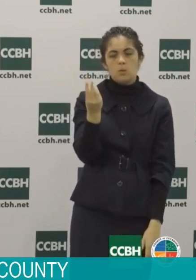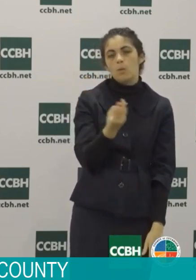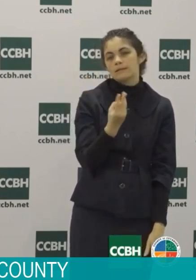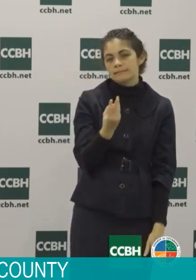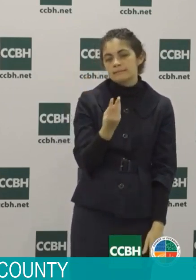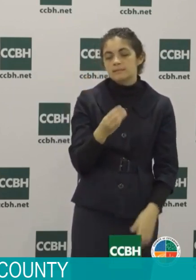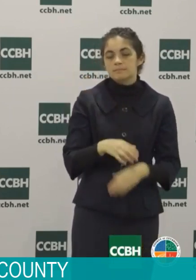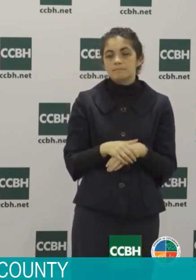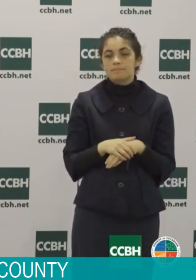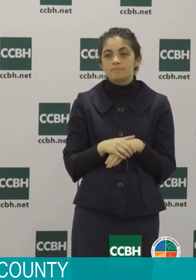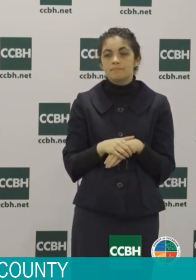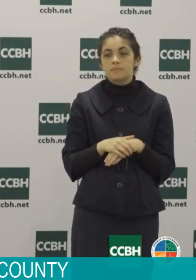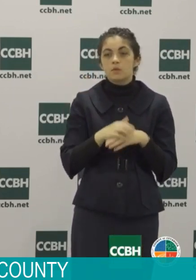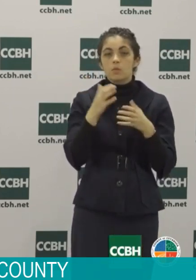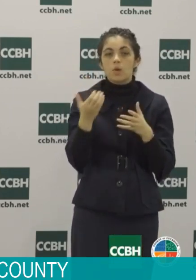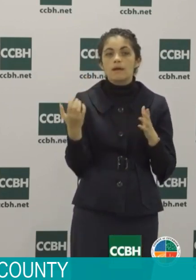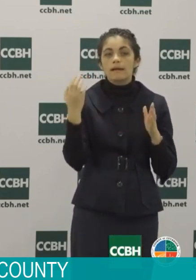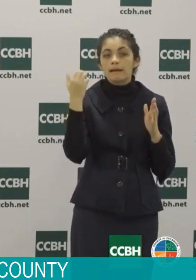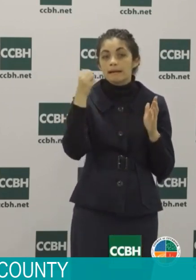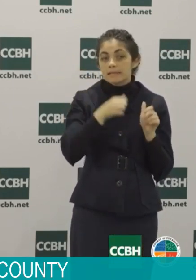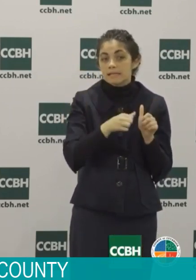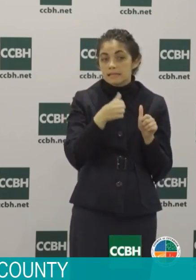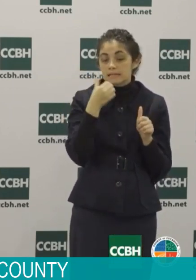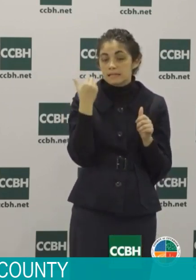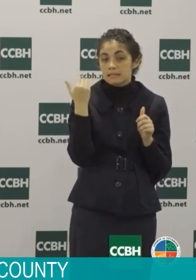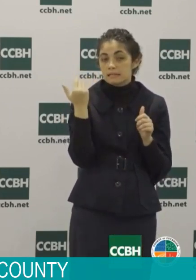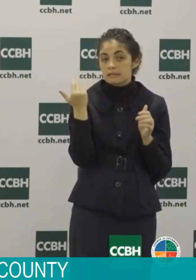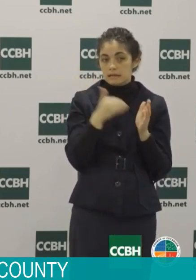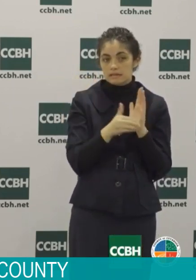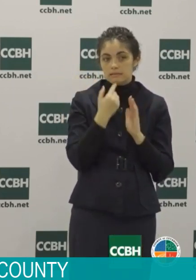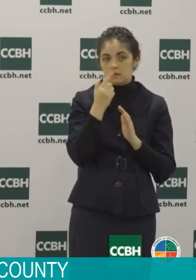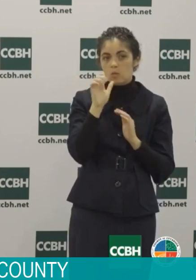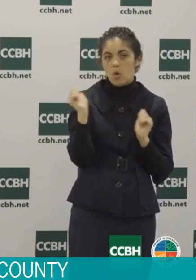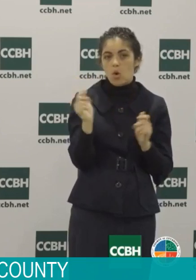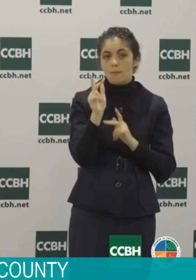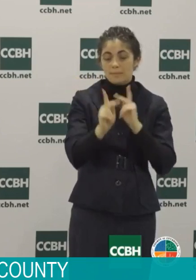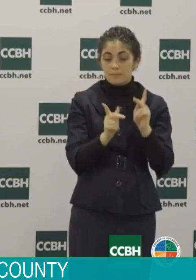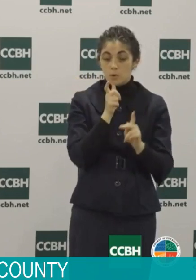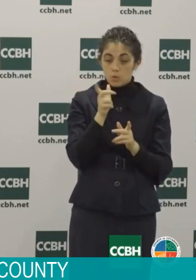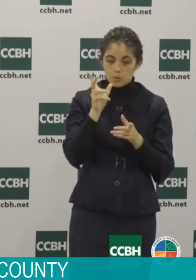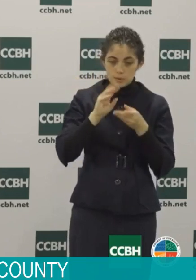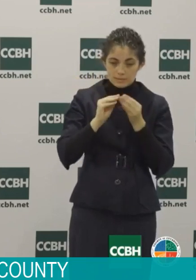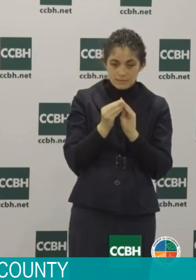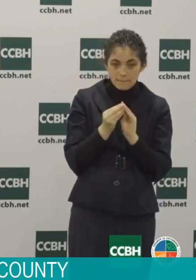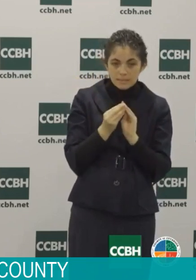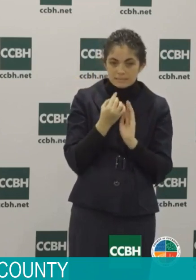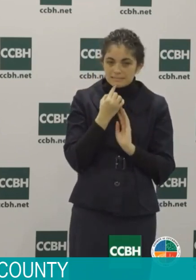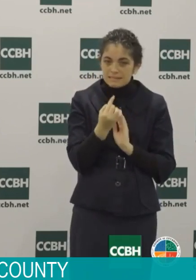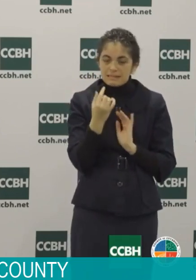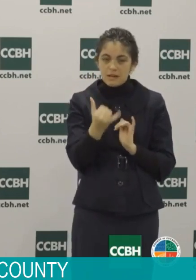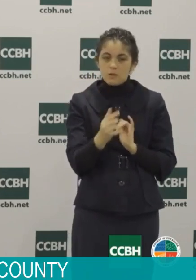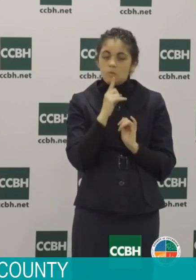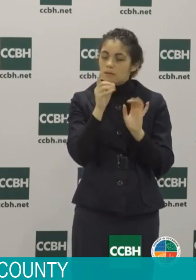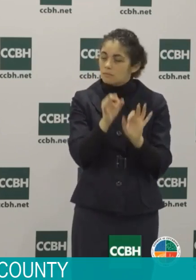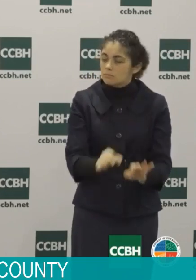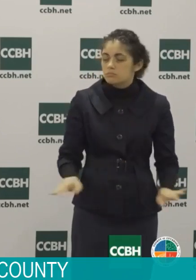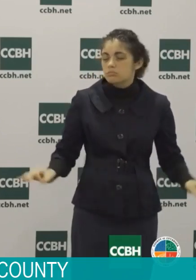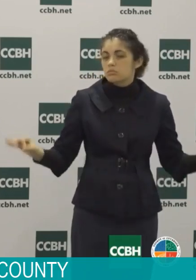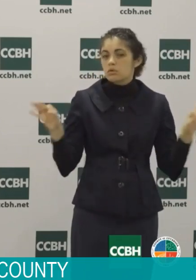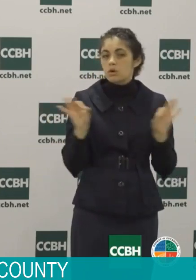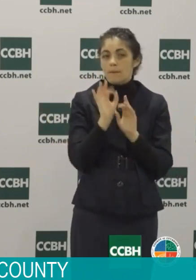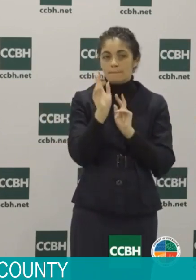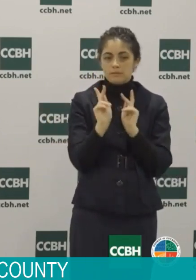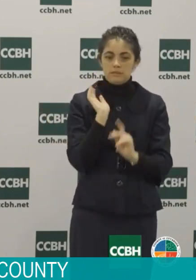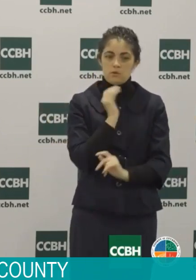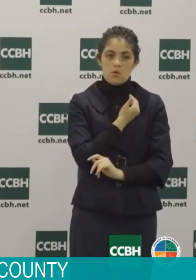Wednesdays, I want to again remind you that every person represented in these data is a critically important, invaluable member